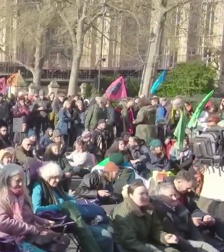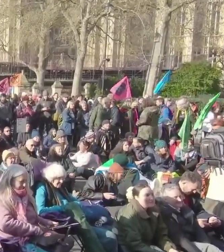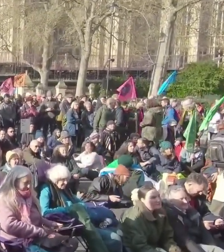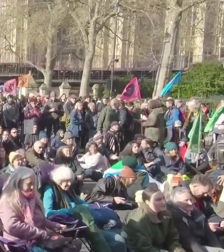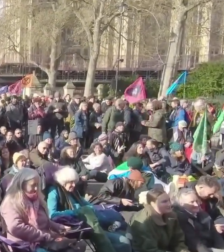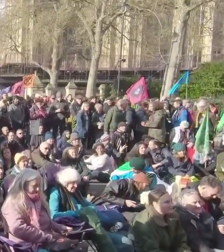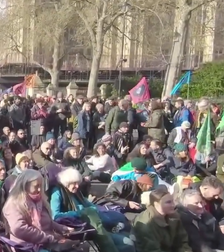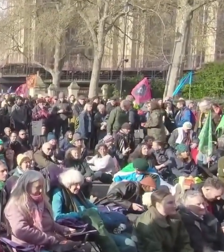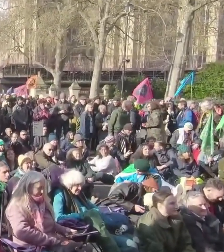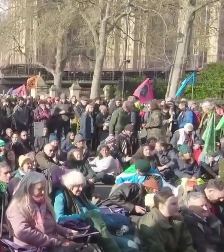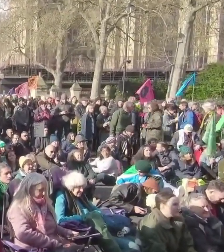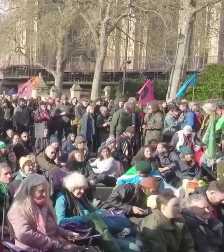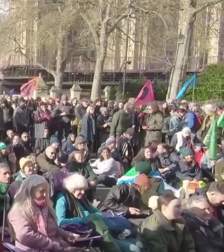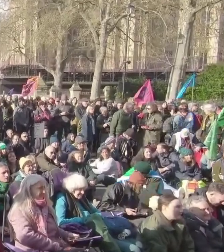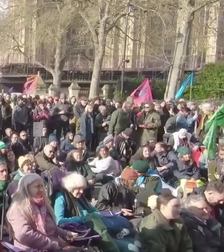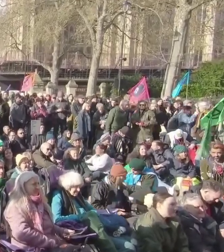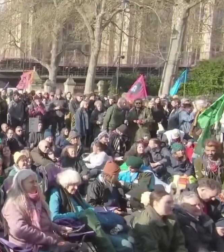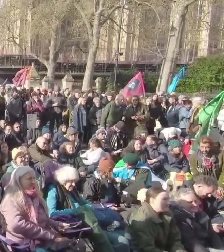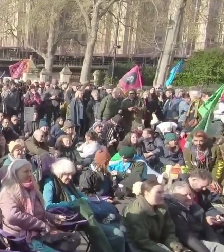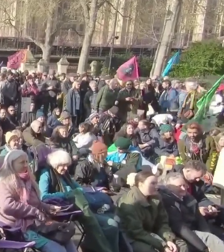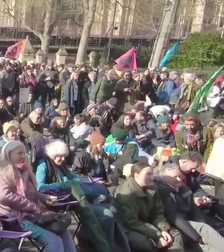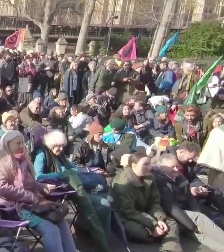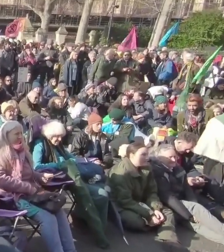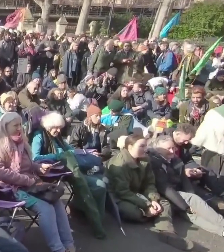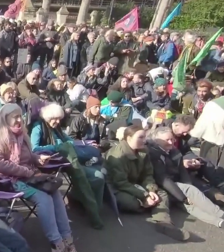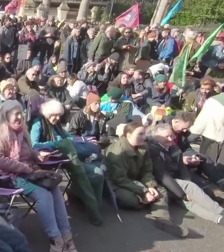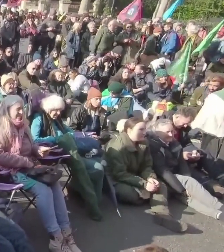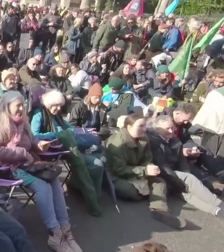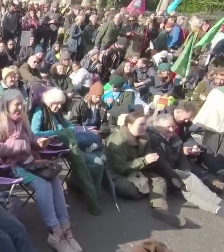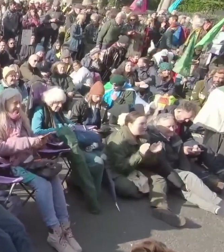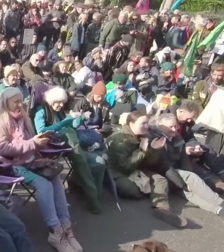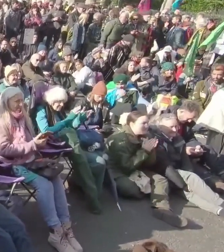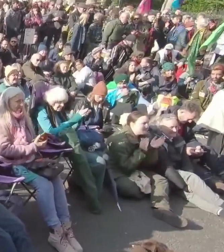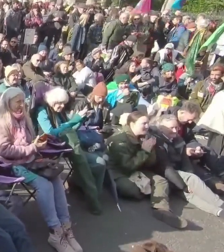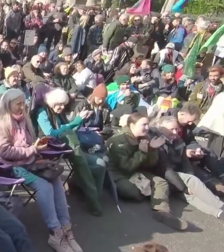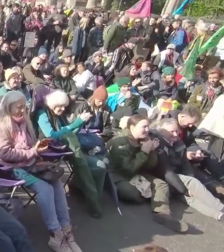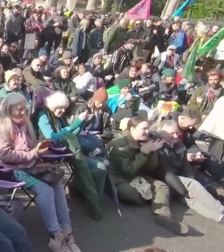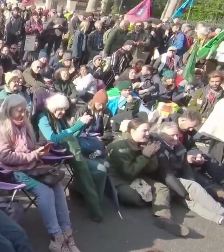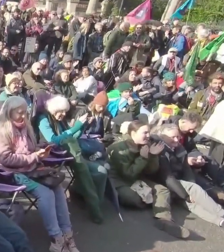very important message. So thank you and welcome to them.